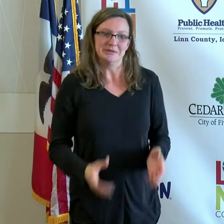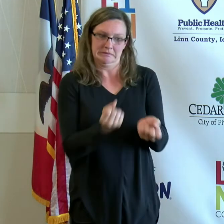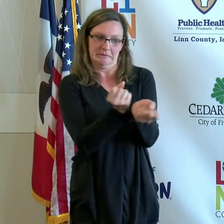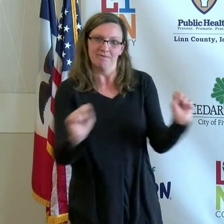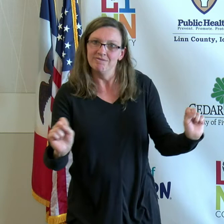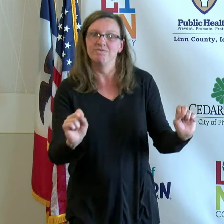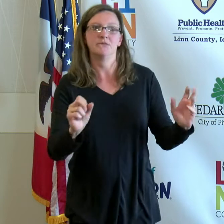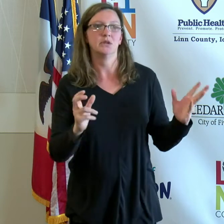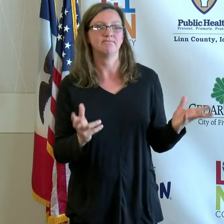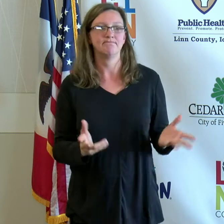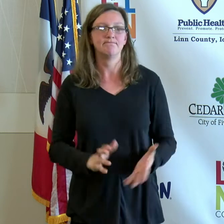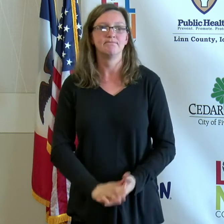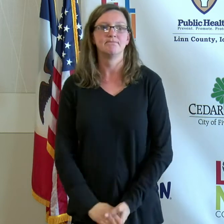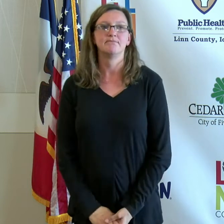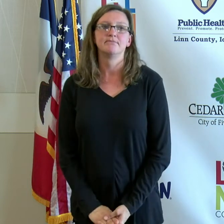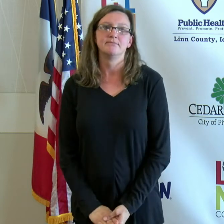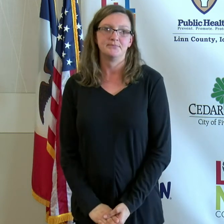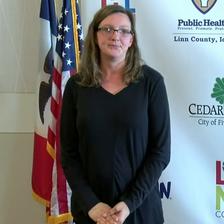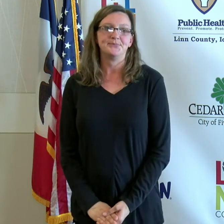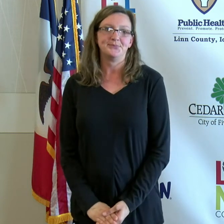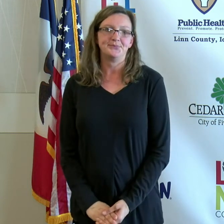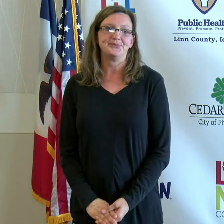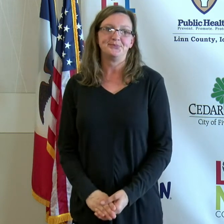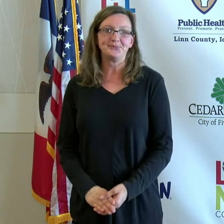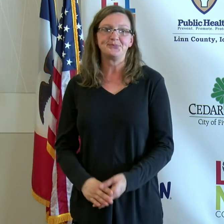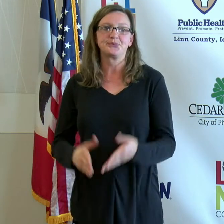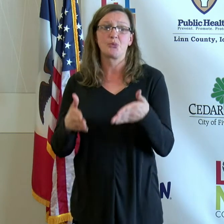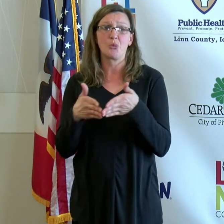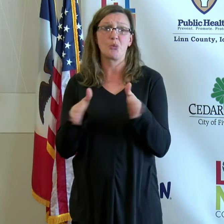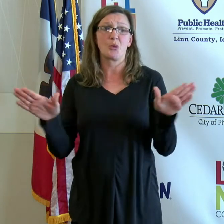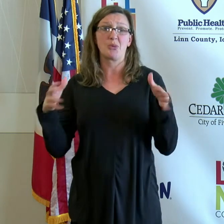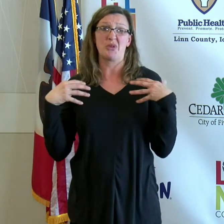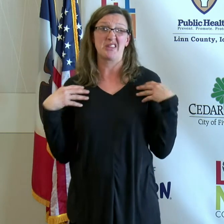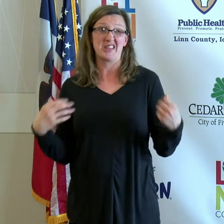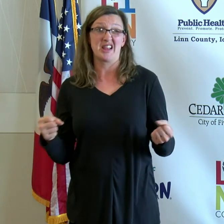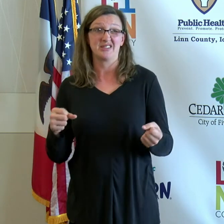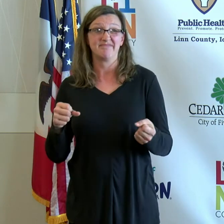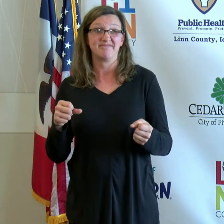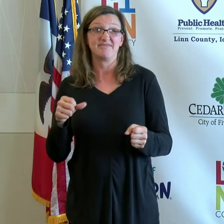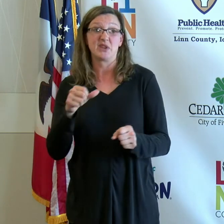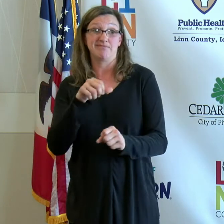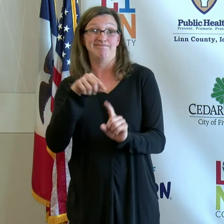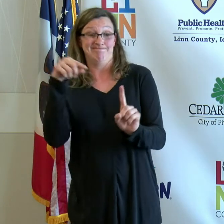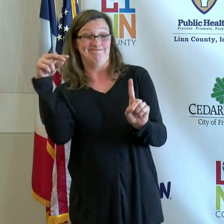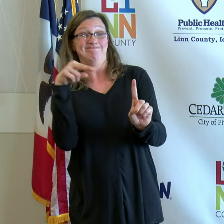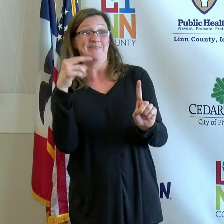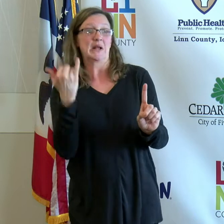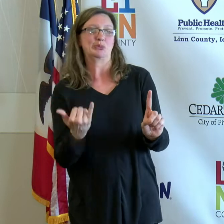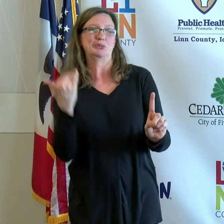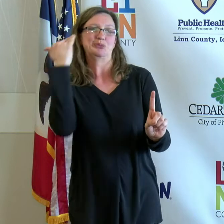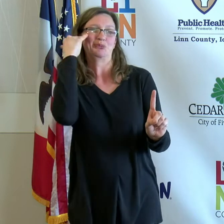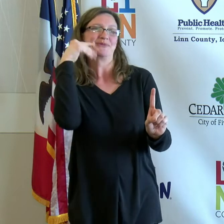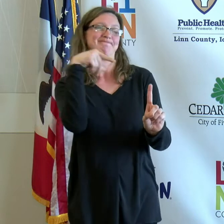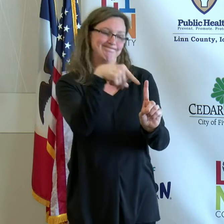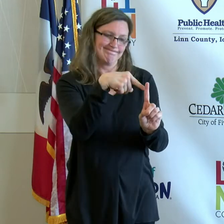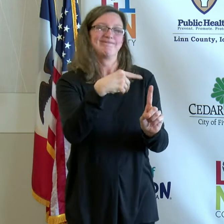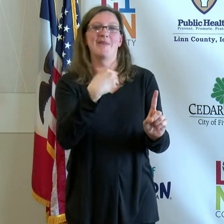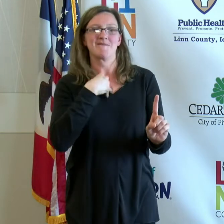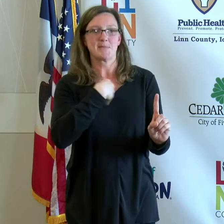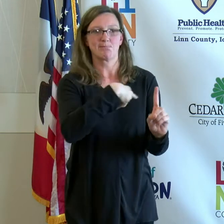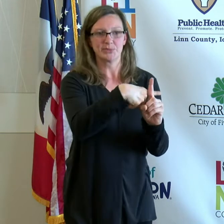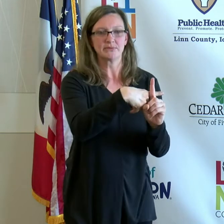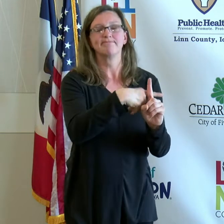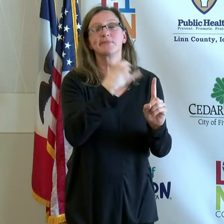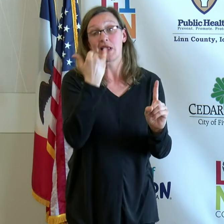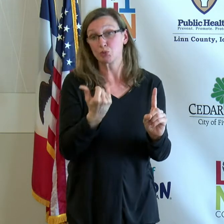conducting contact tracing, as they do in all confirmed cases, to identify any individuals who may have been in contact